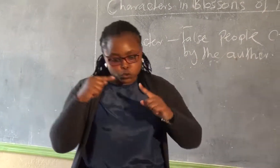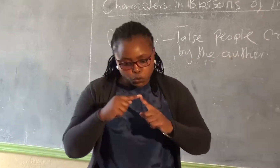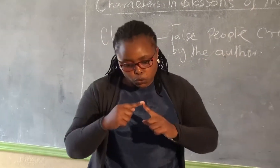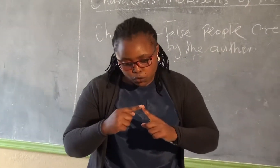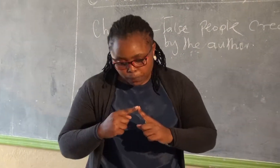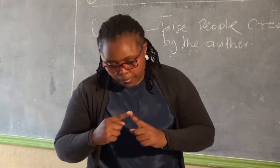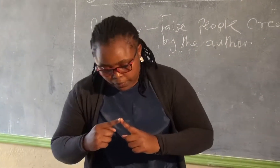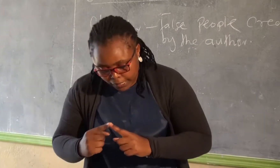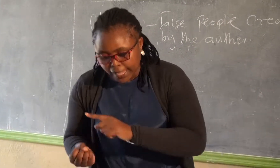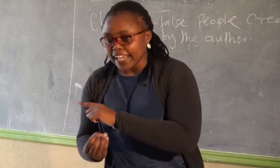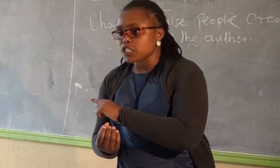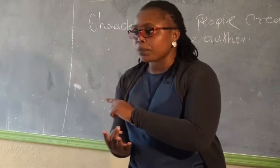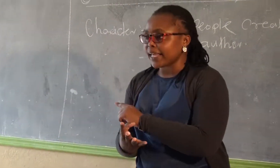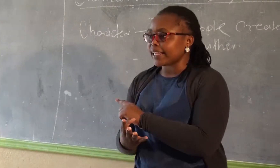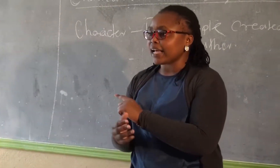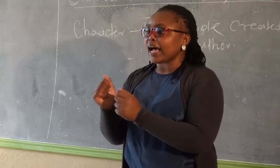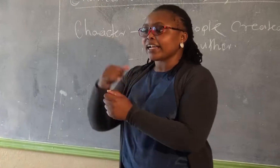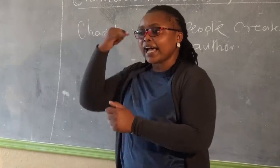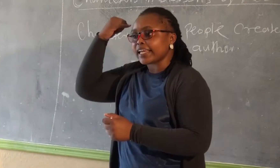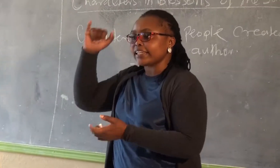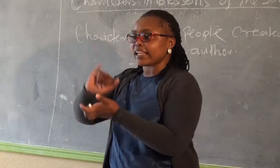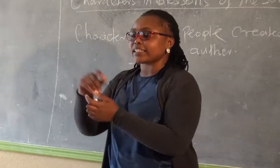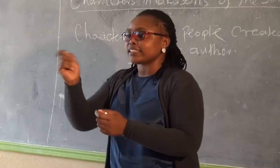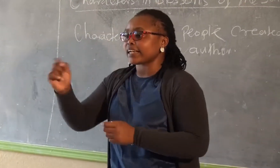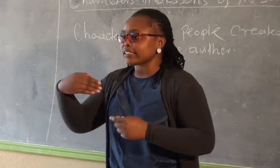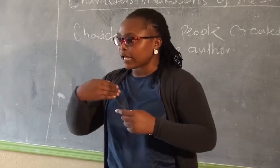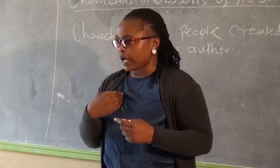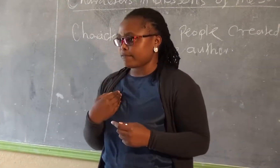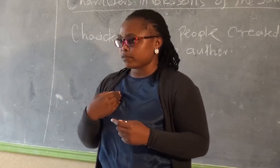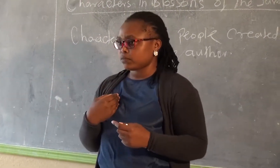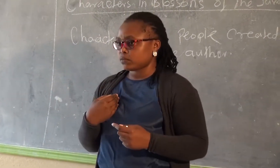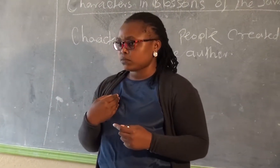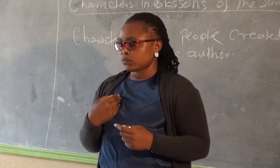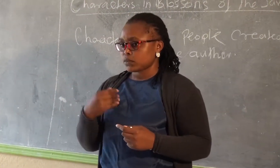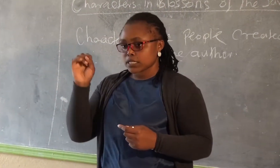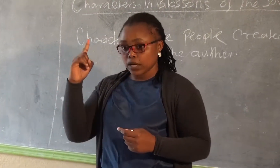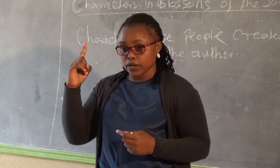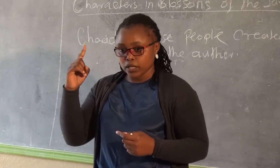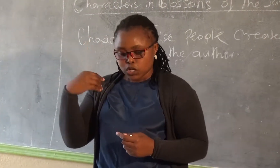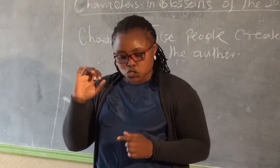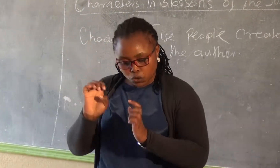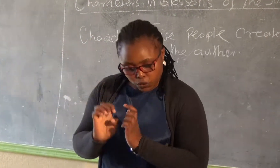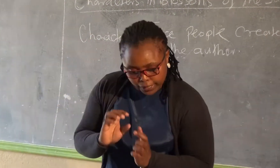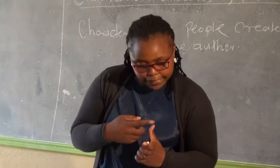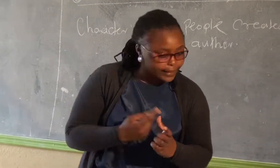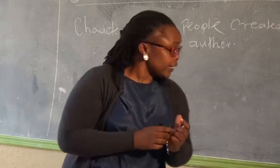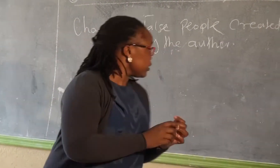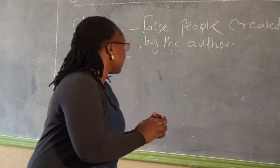To explain an idea that the writer has. So, and then there